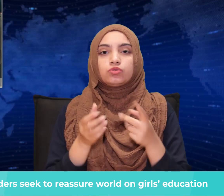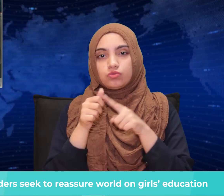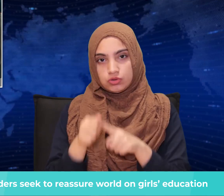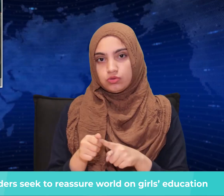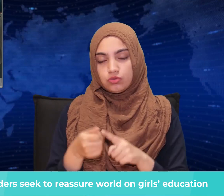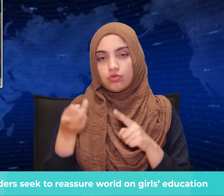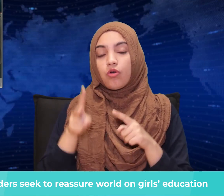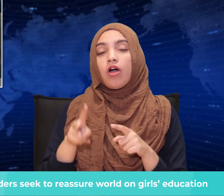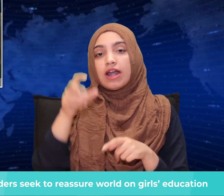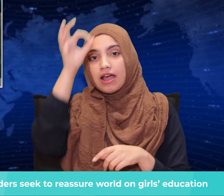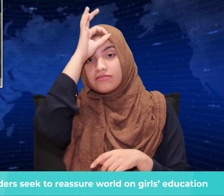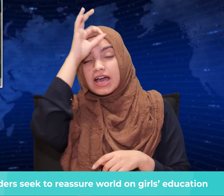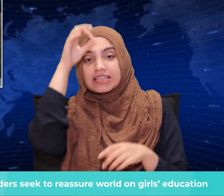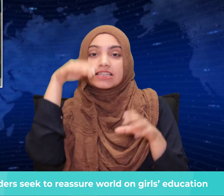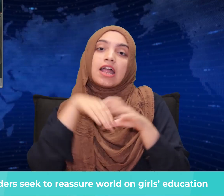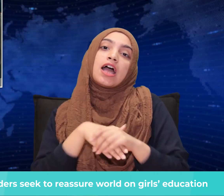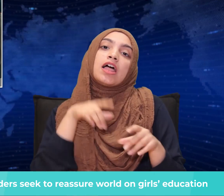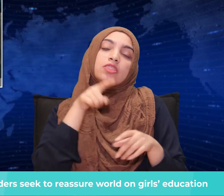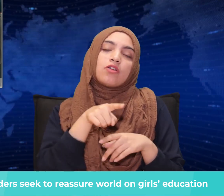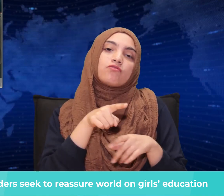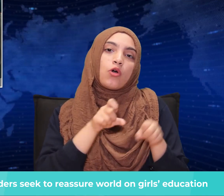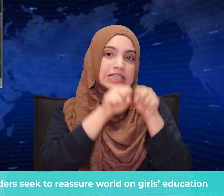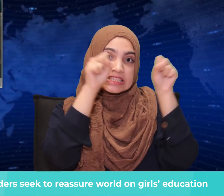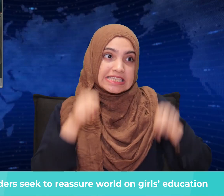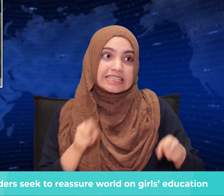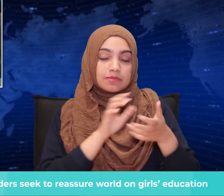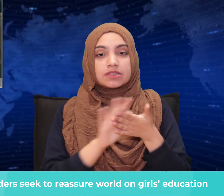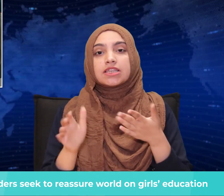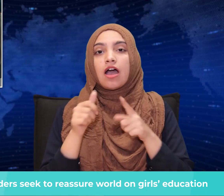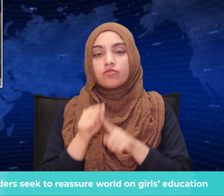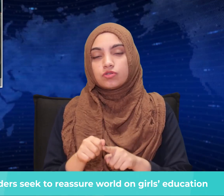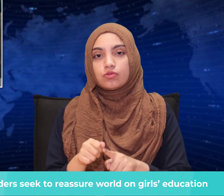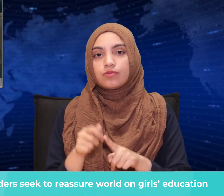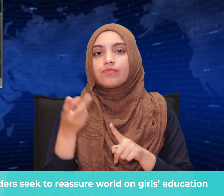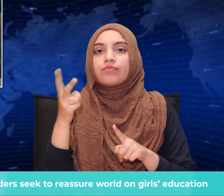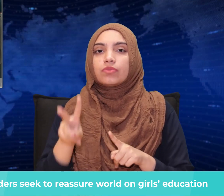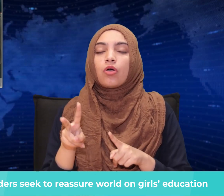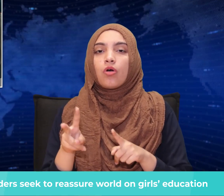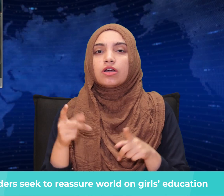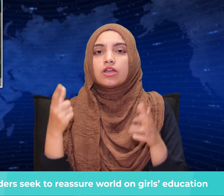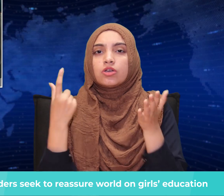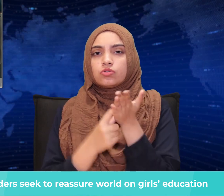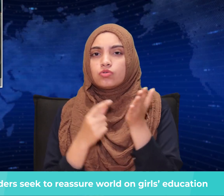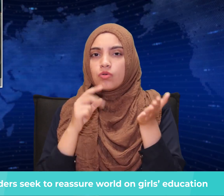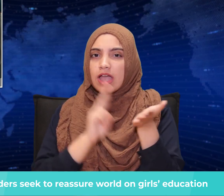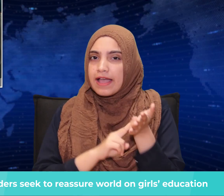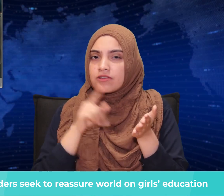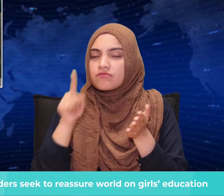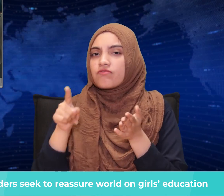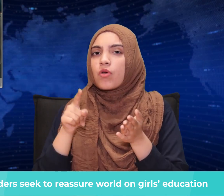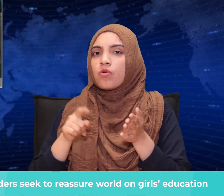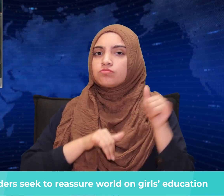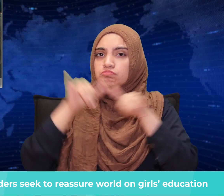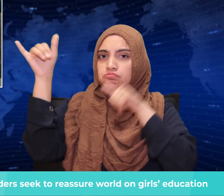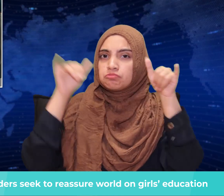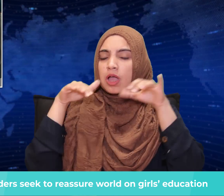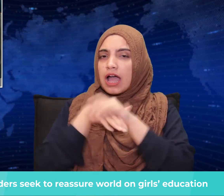Afghanistan, following the chaos triggered by the frenzied US exit, hastened by the fall of Afghan